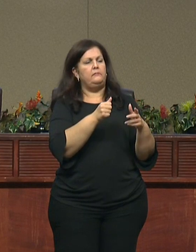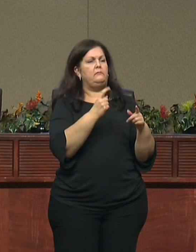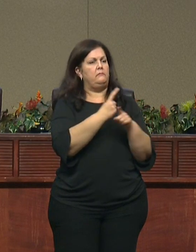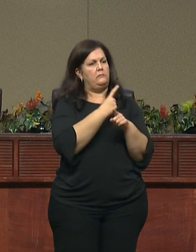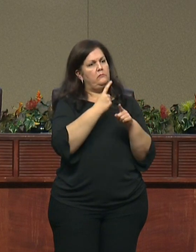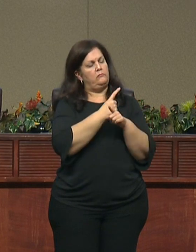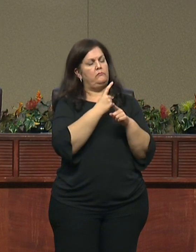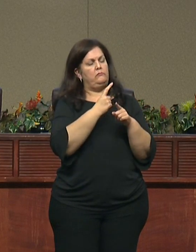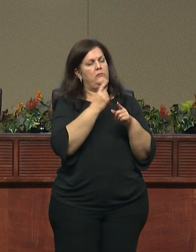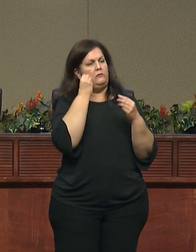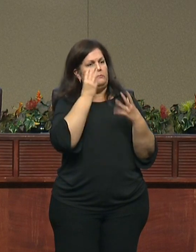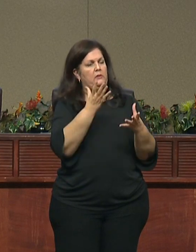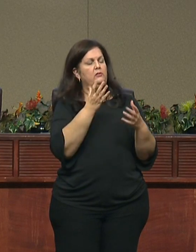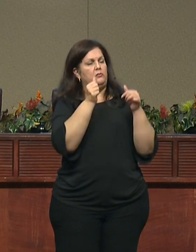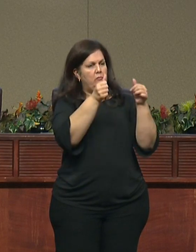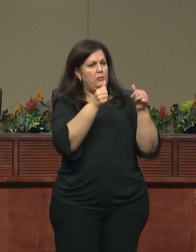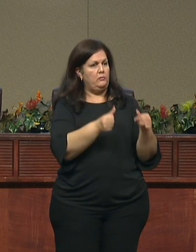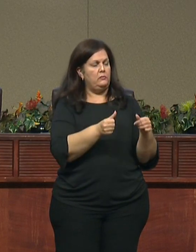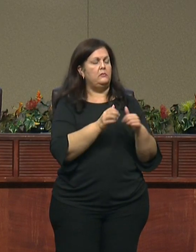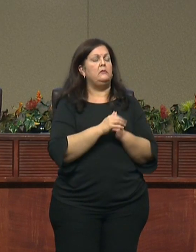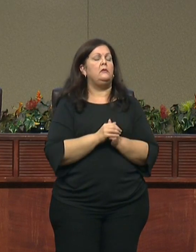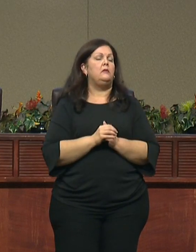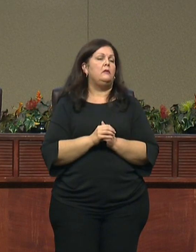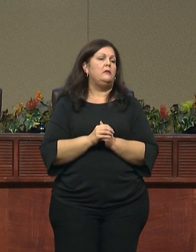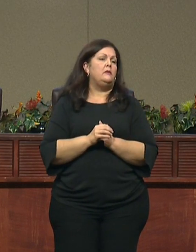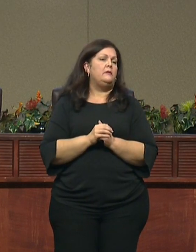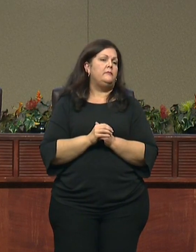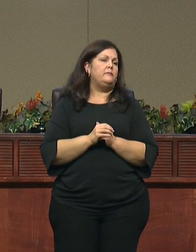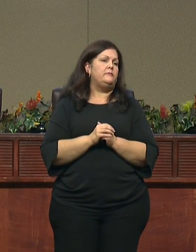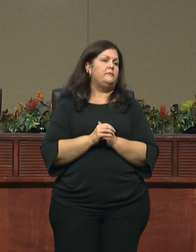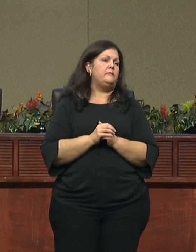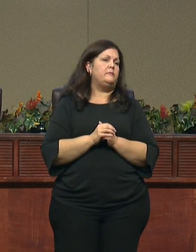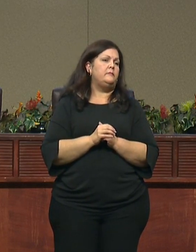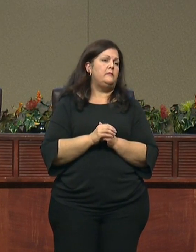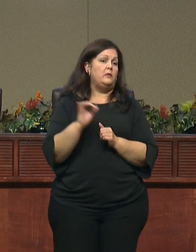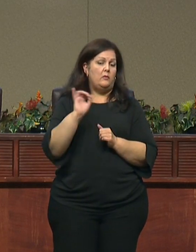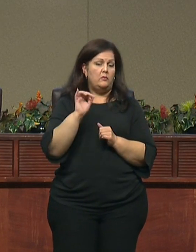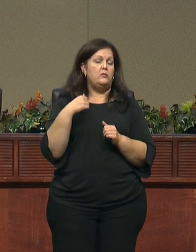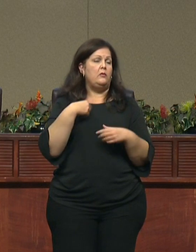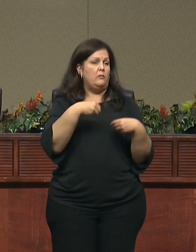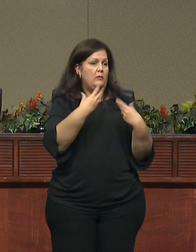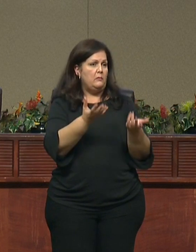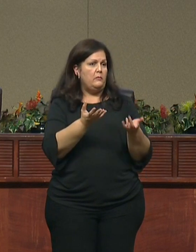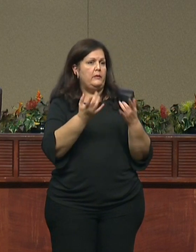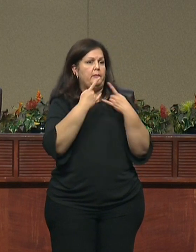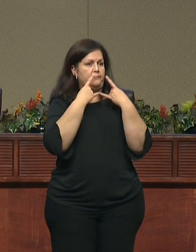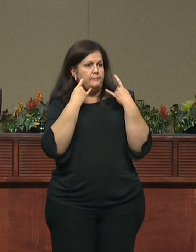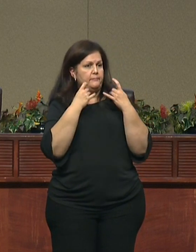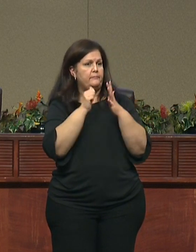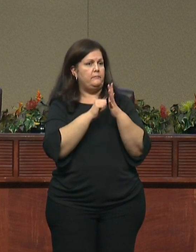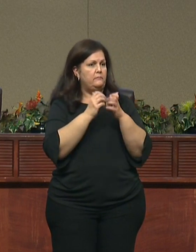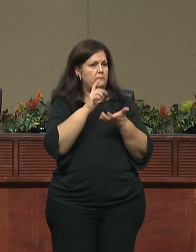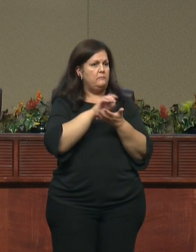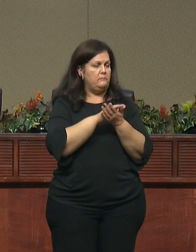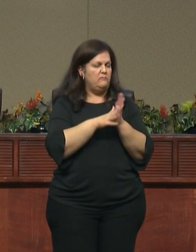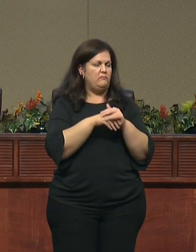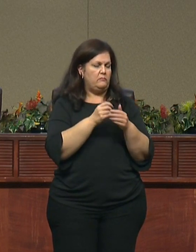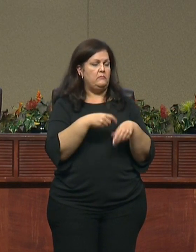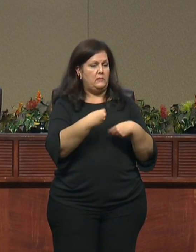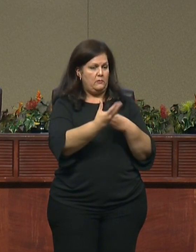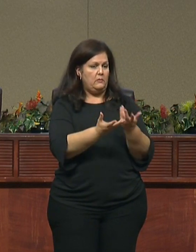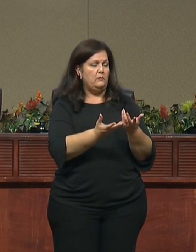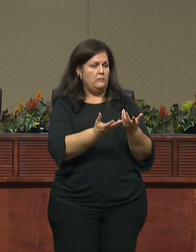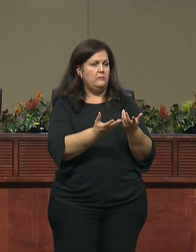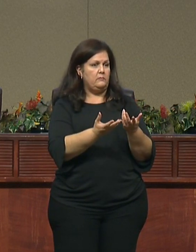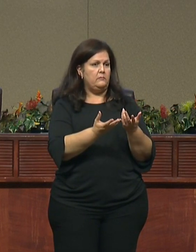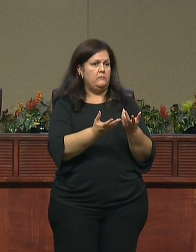appropriately. We are also taking personal protective equipment with us when we